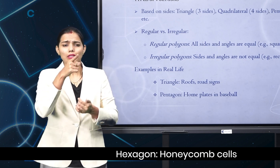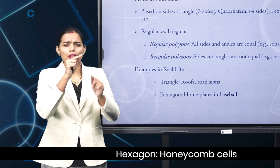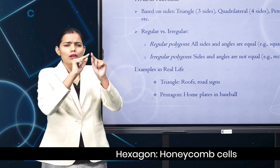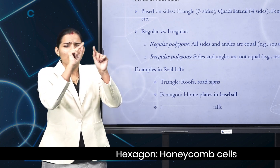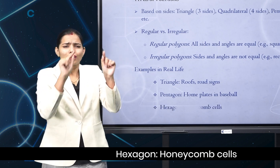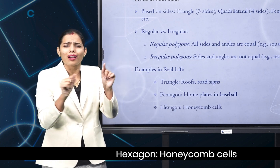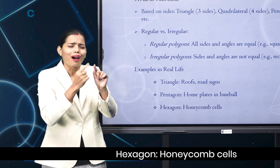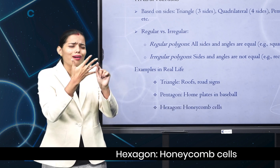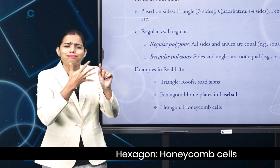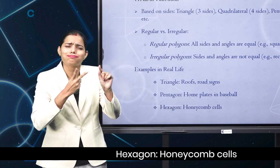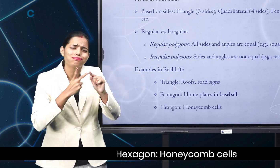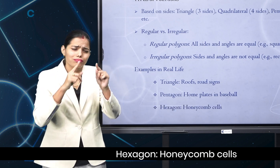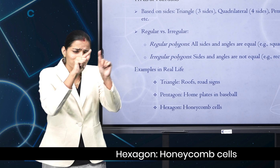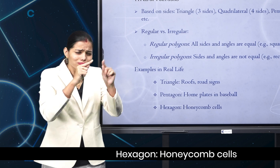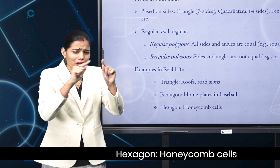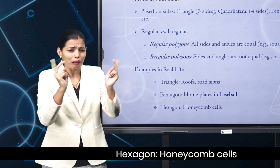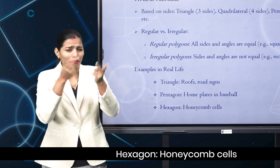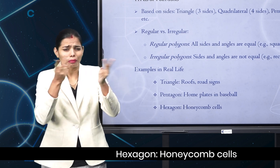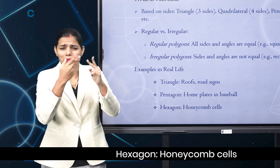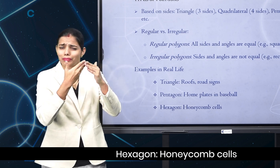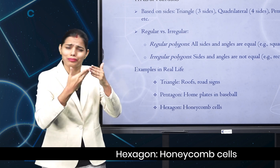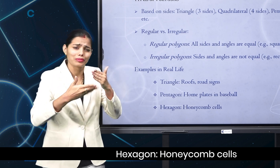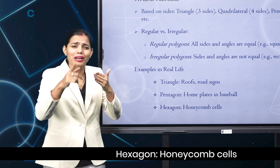Hexagon, honeycomb cells.